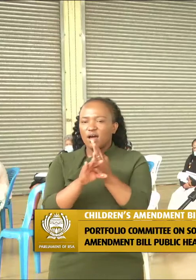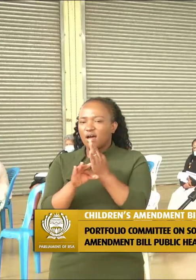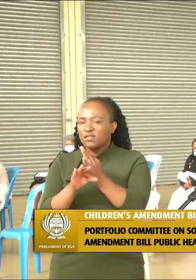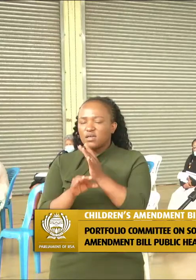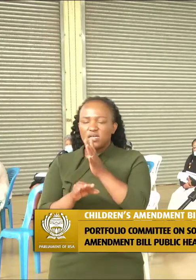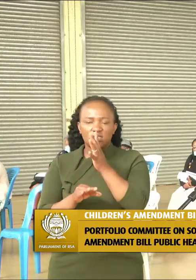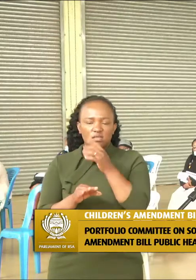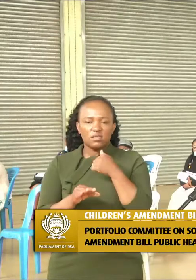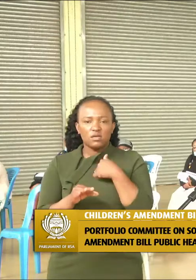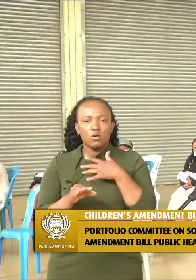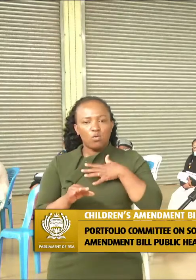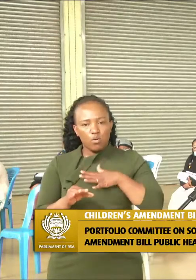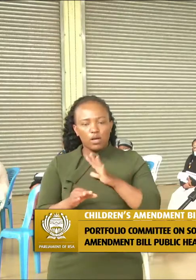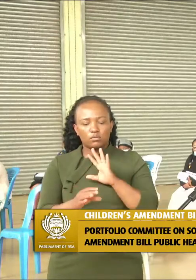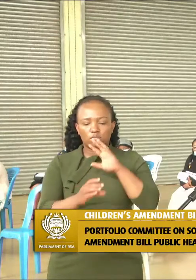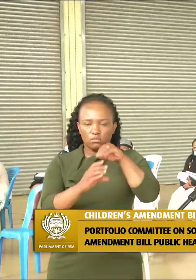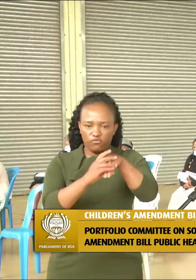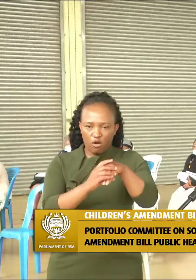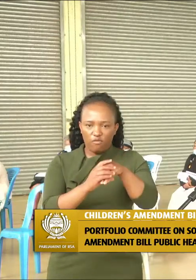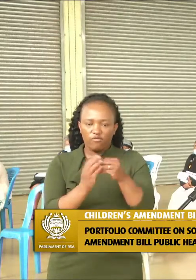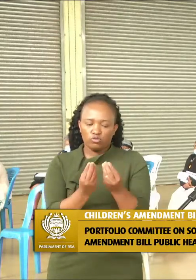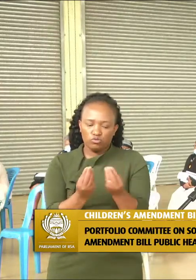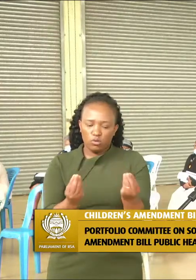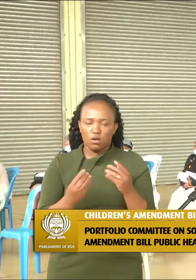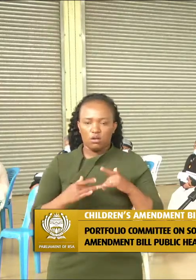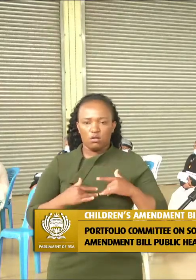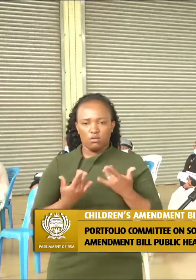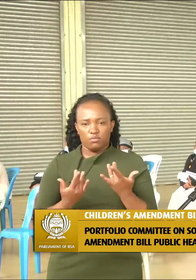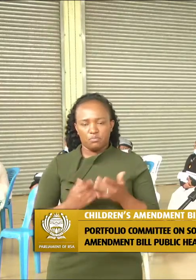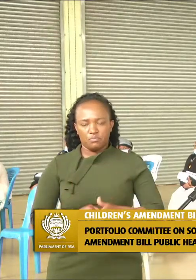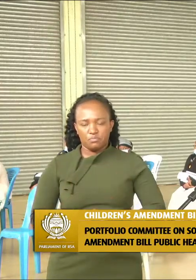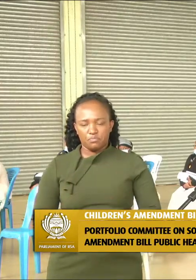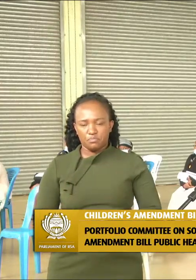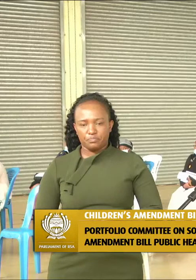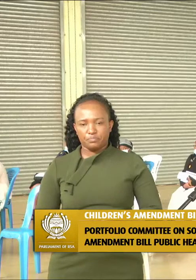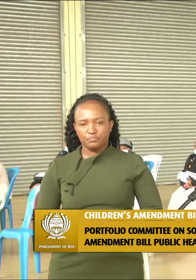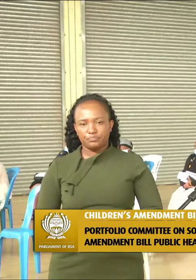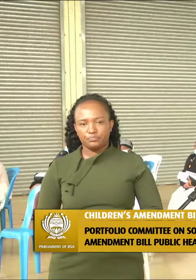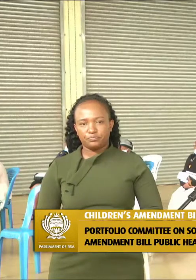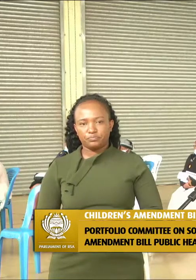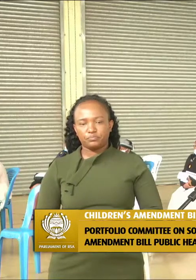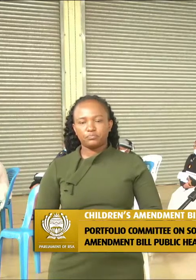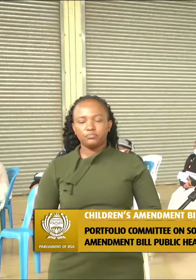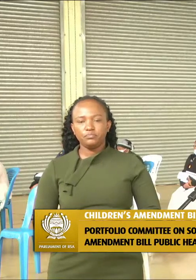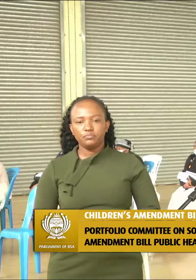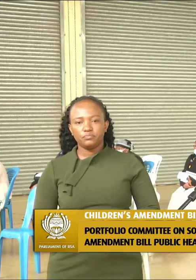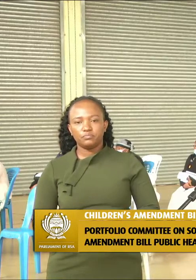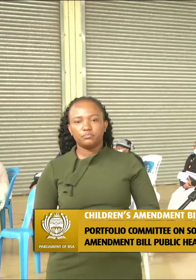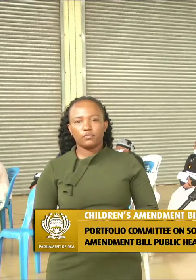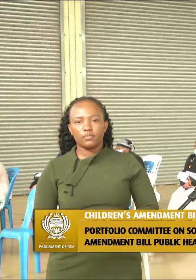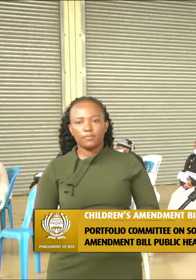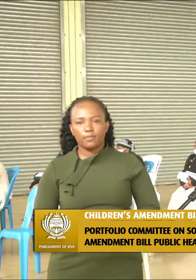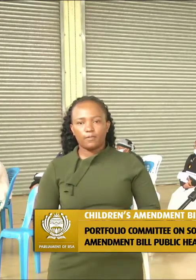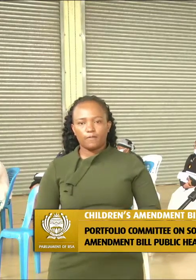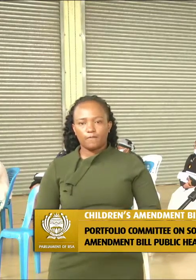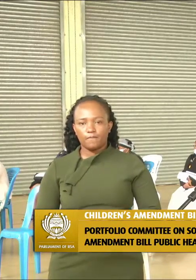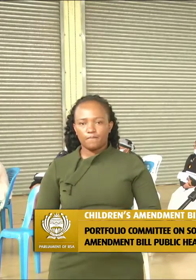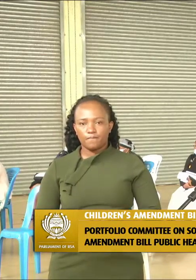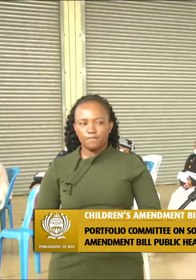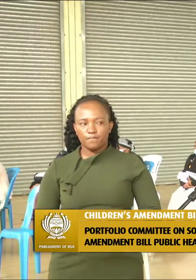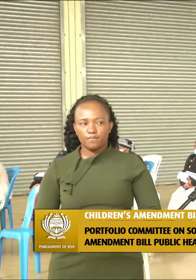life. Ngiyanicela ngokuzithoba ukuthi ningibheke njengalabo baba baningi abanye